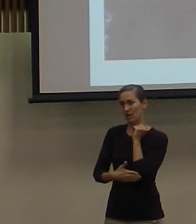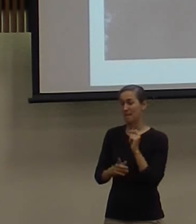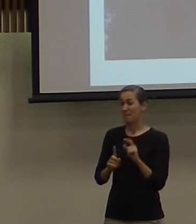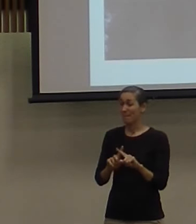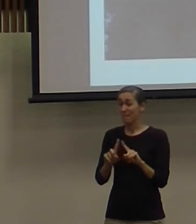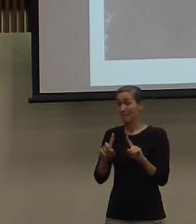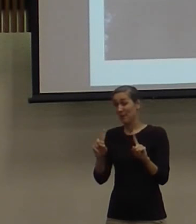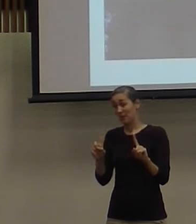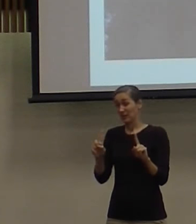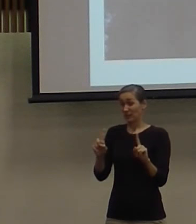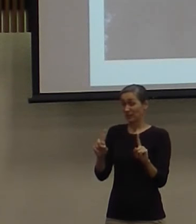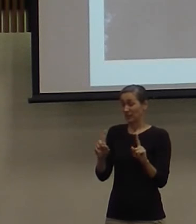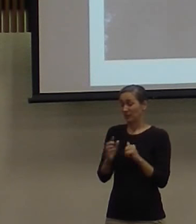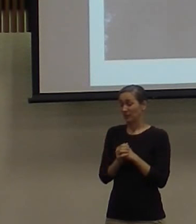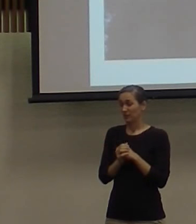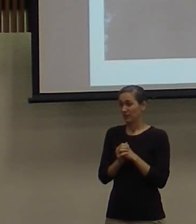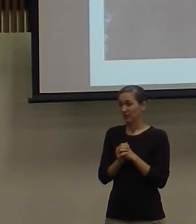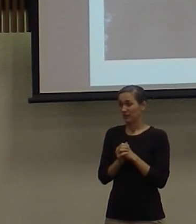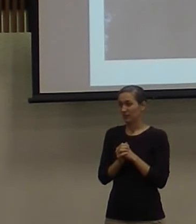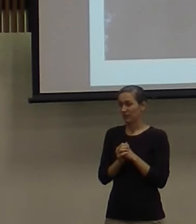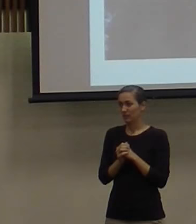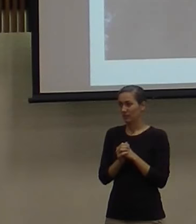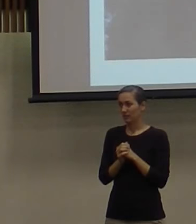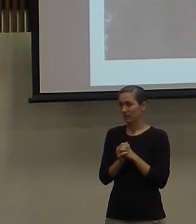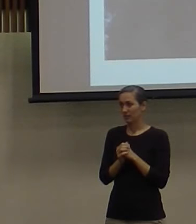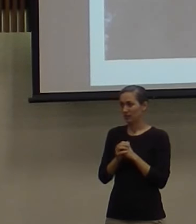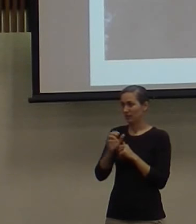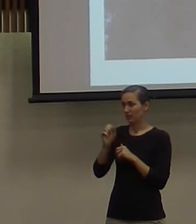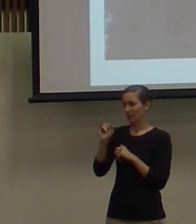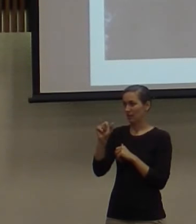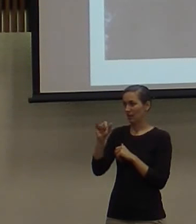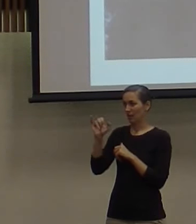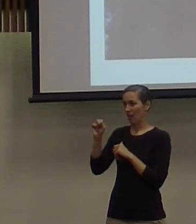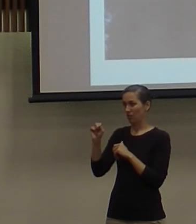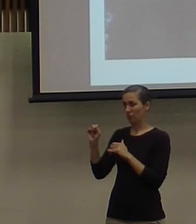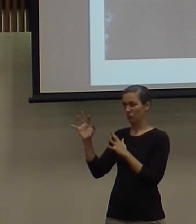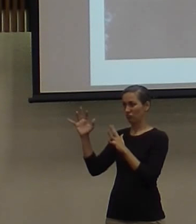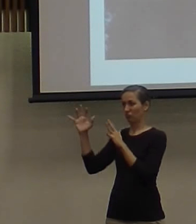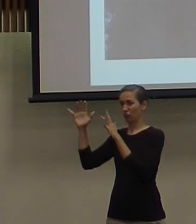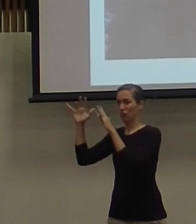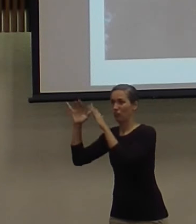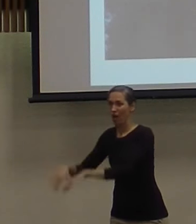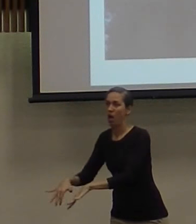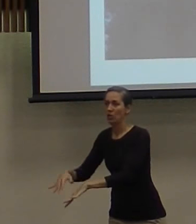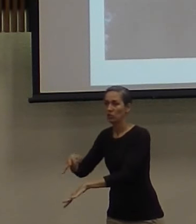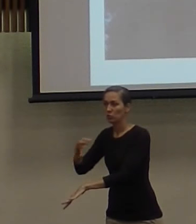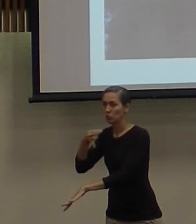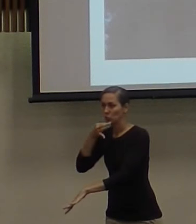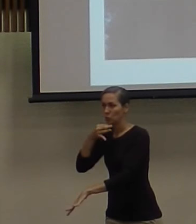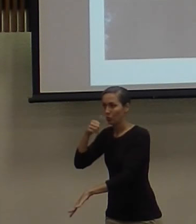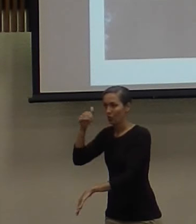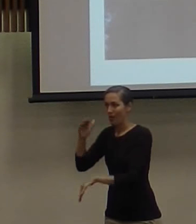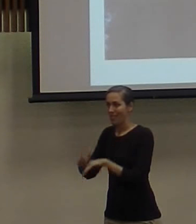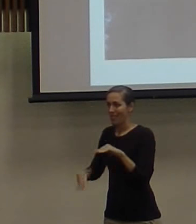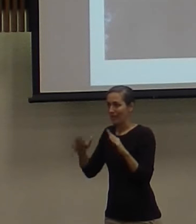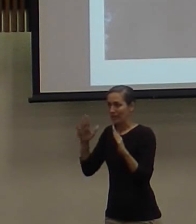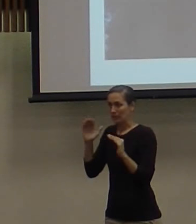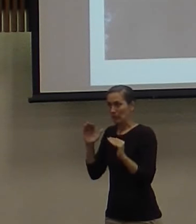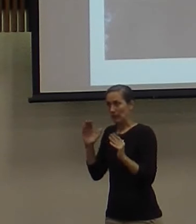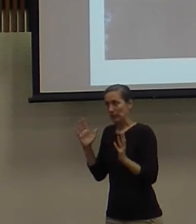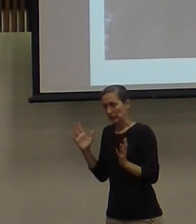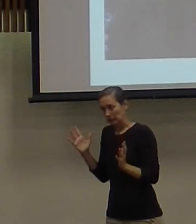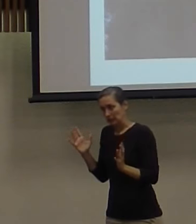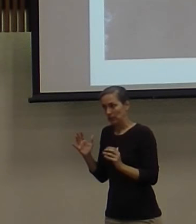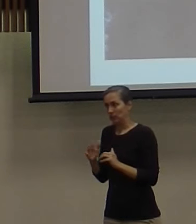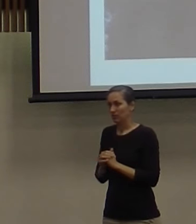But the fall of Saigon came sooner than they expected. So